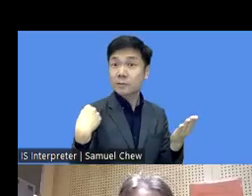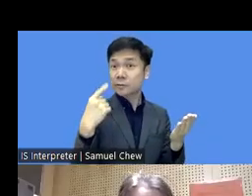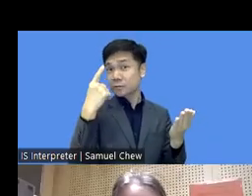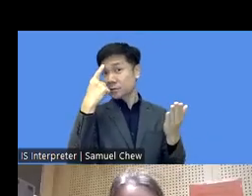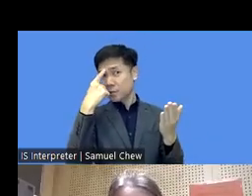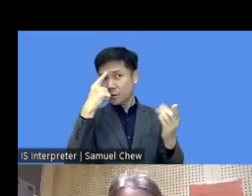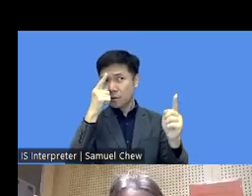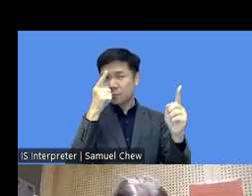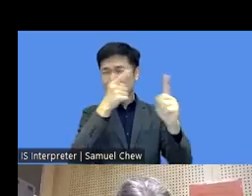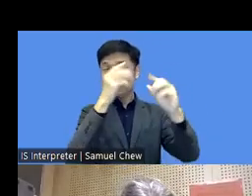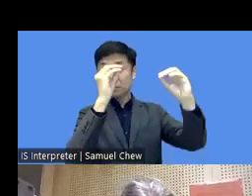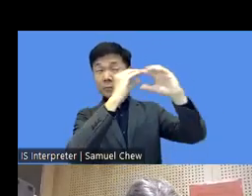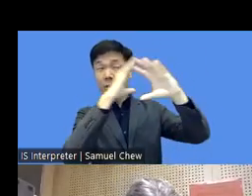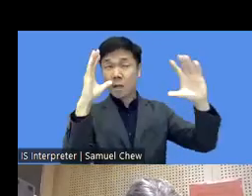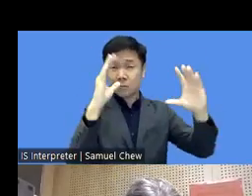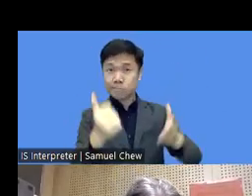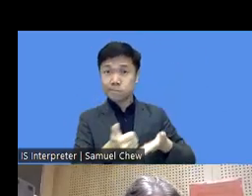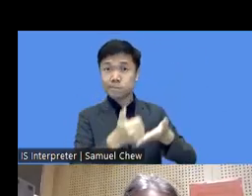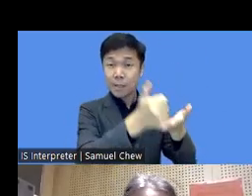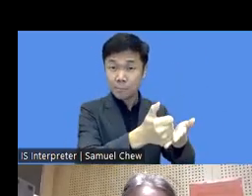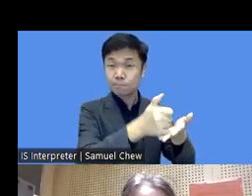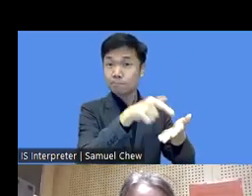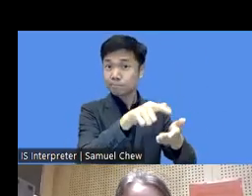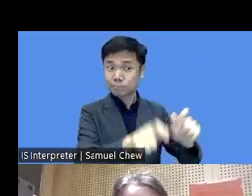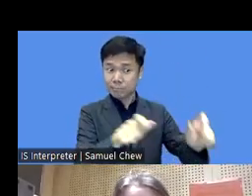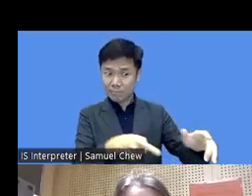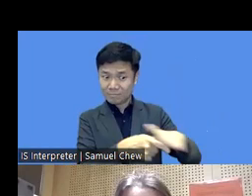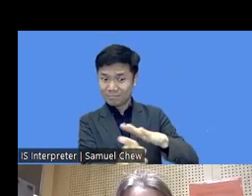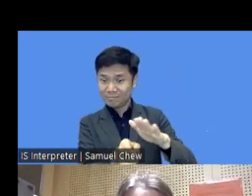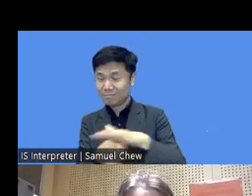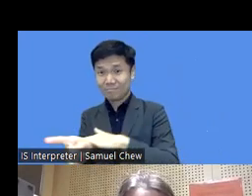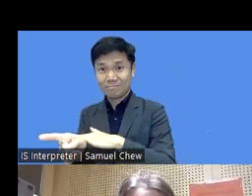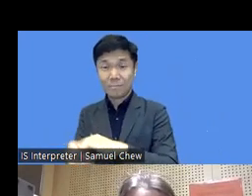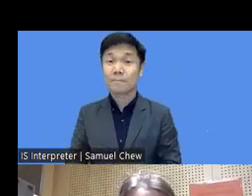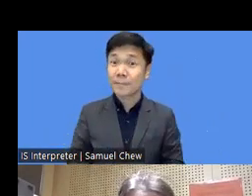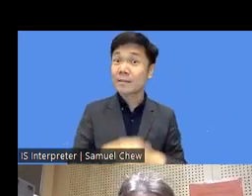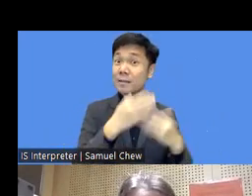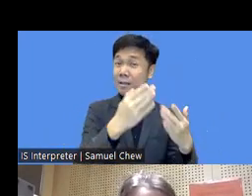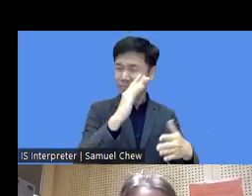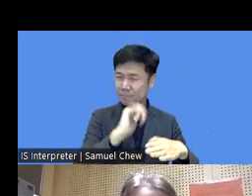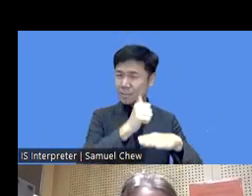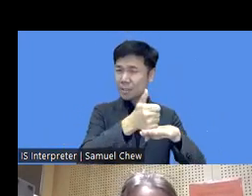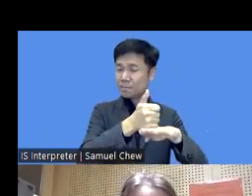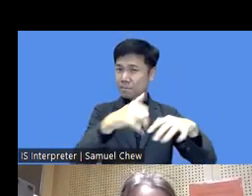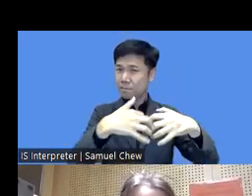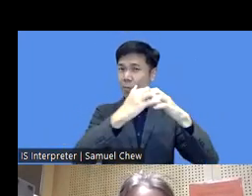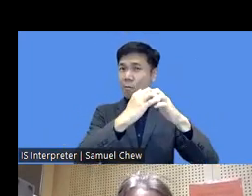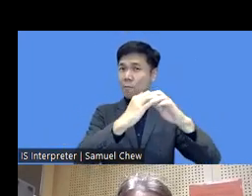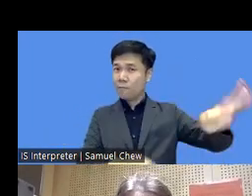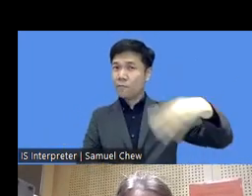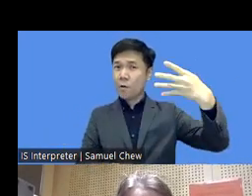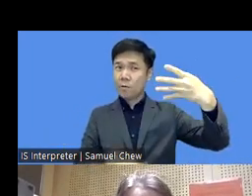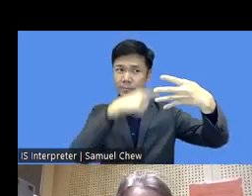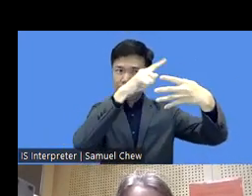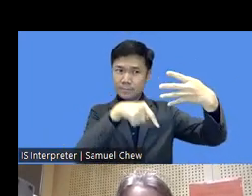achieved through 4 key objectives. And those are the 4 key objectives that are projected on the screen. The